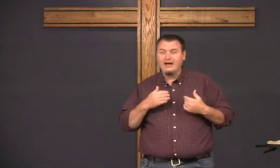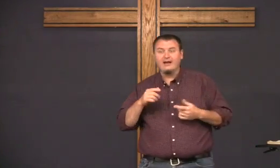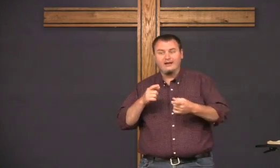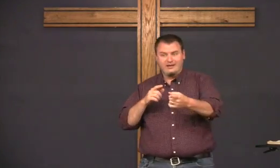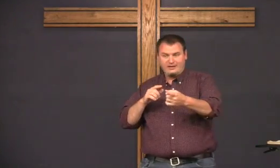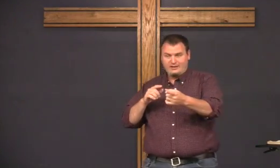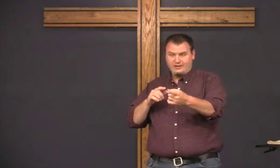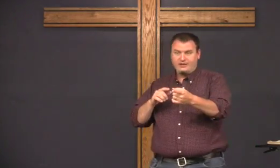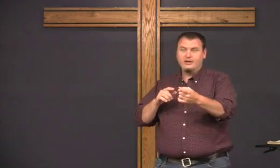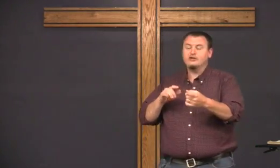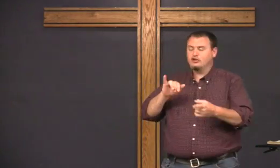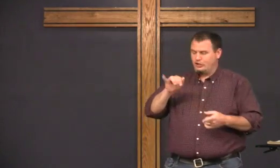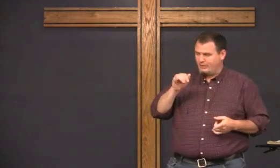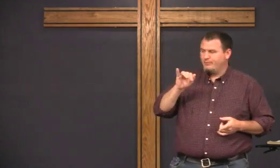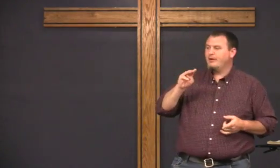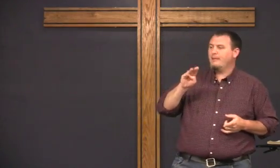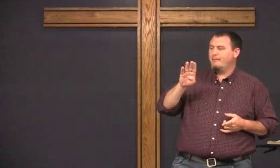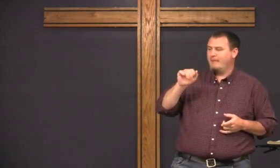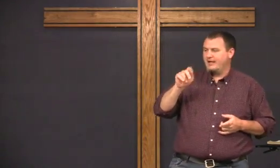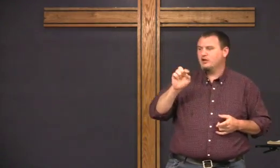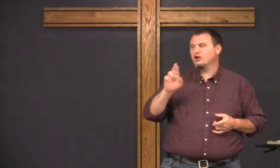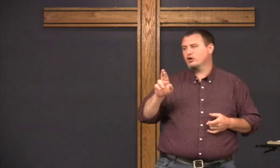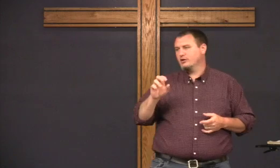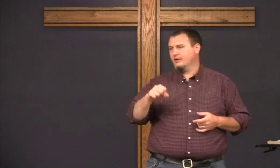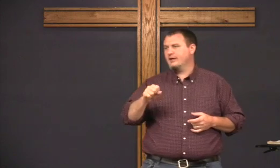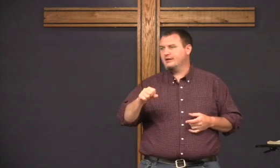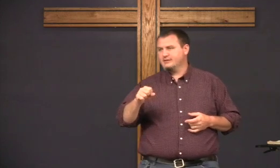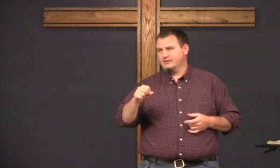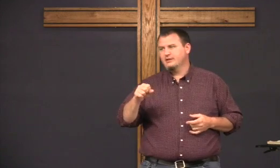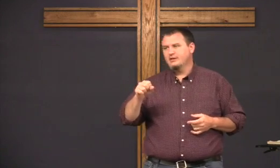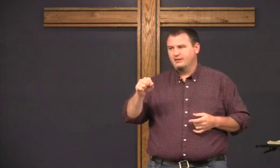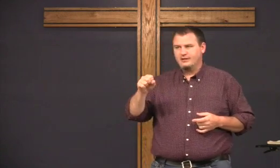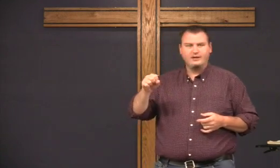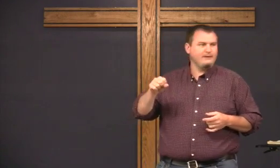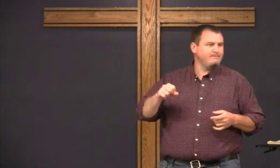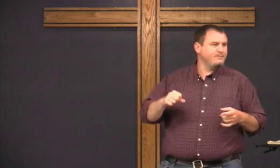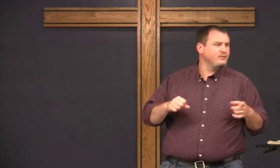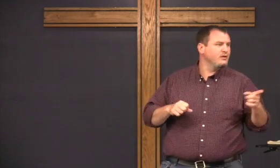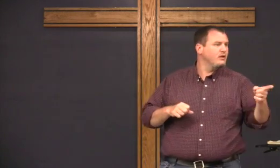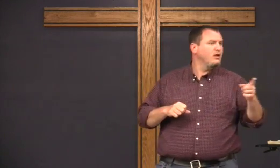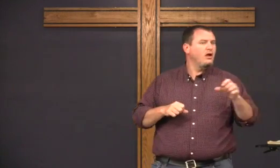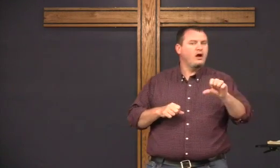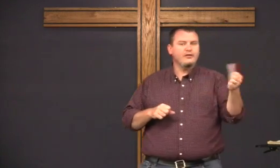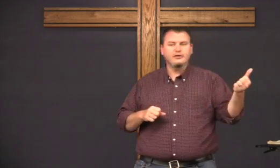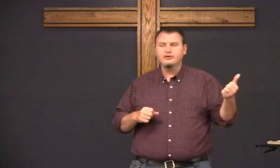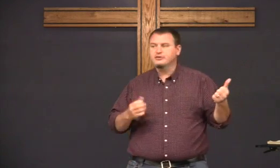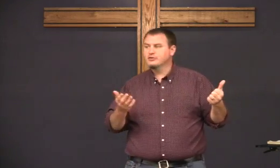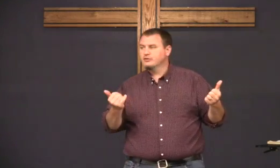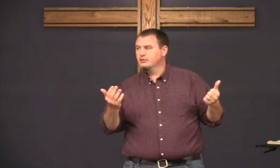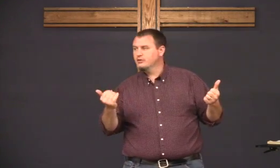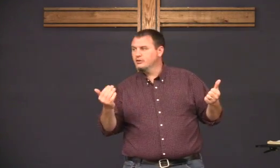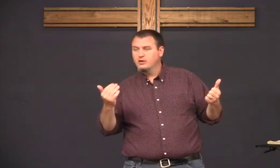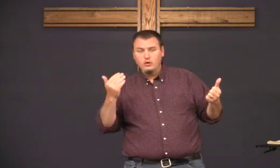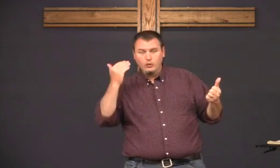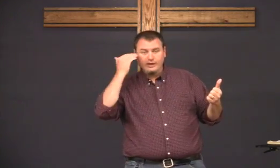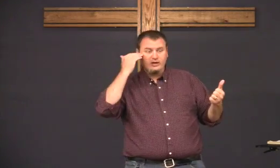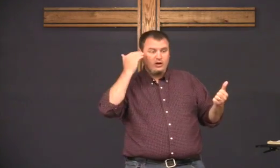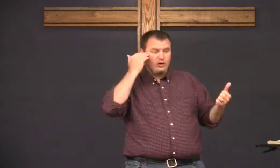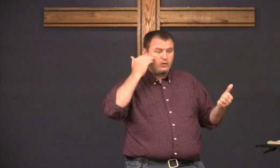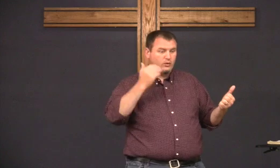had Jim Baker. Yeah. Others. Oh,